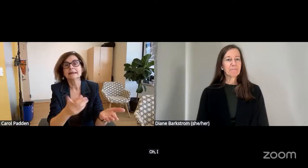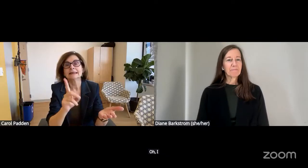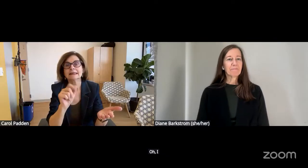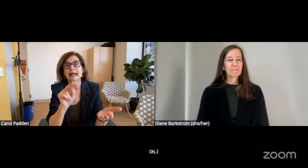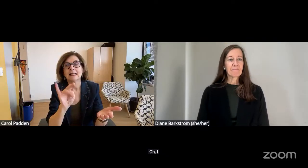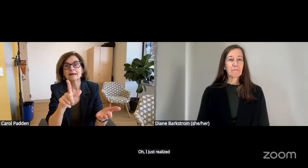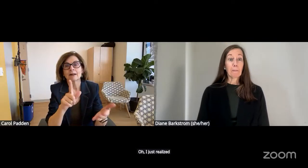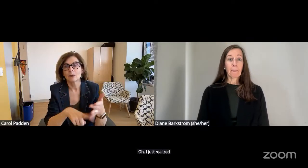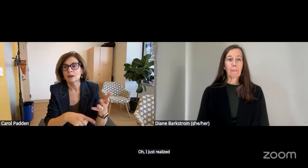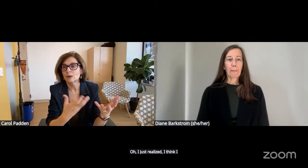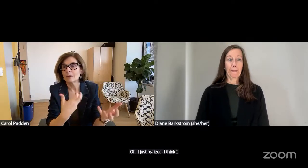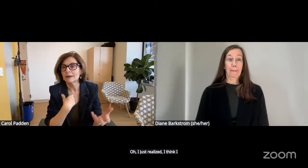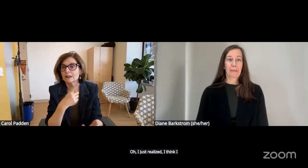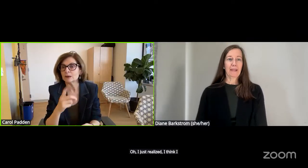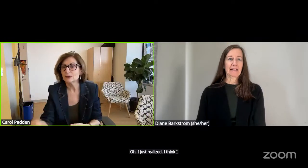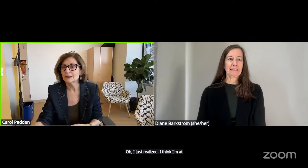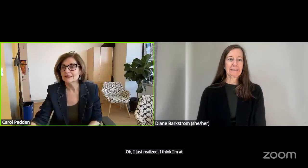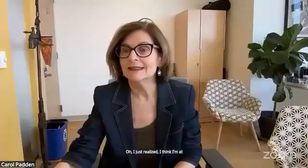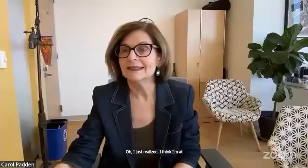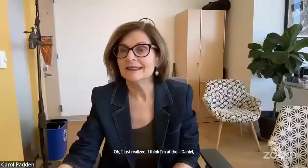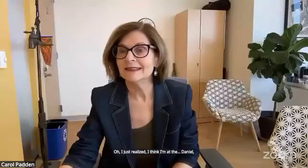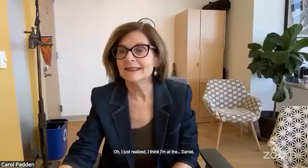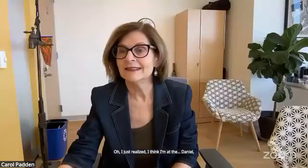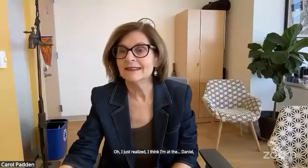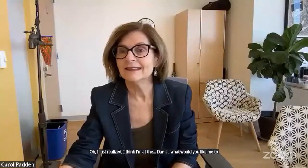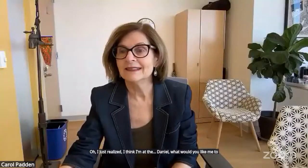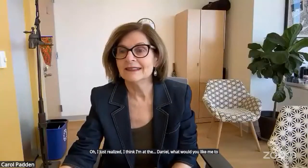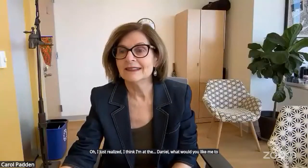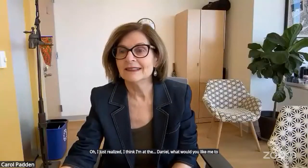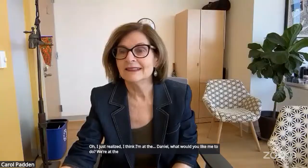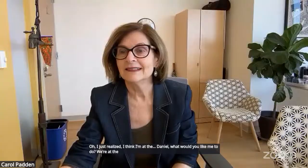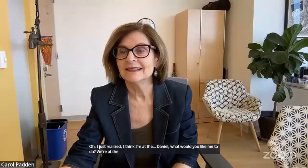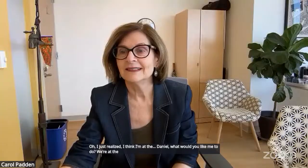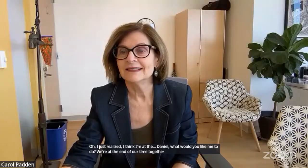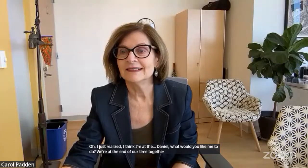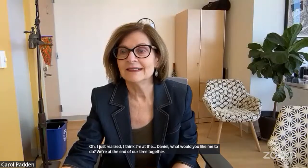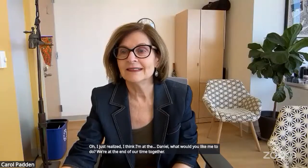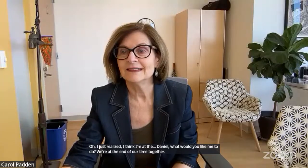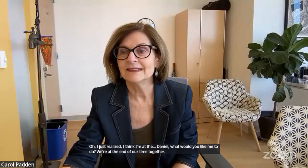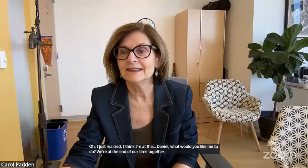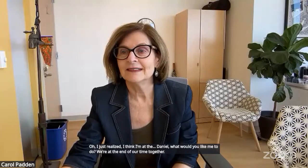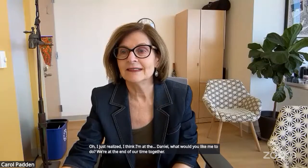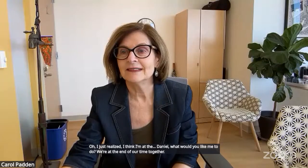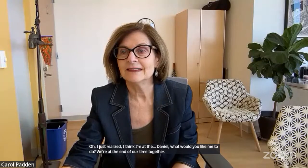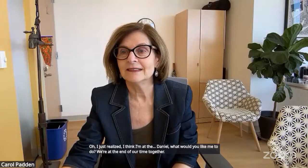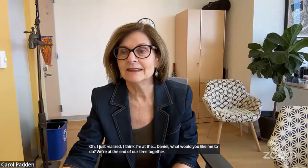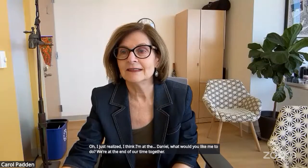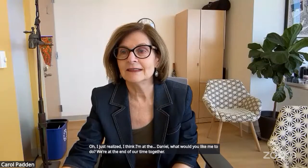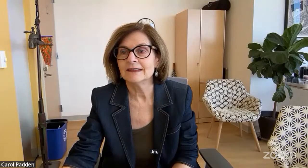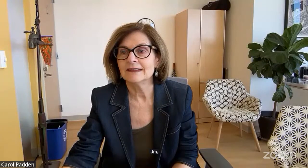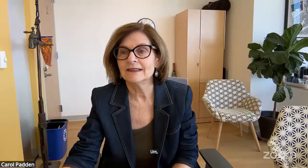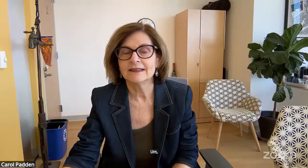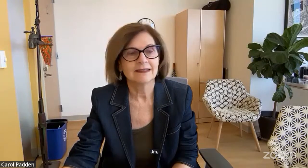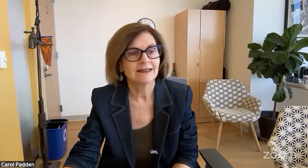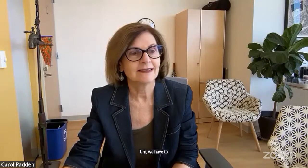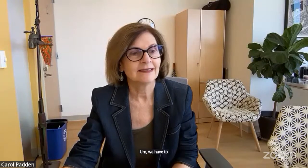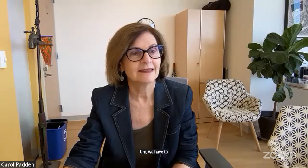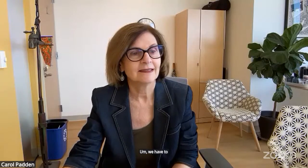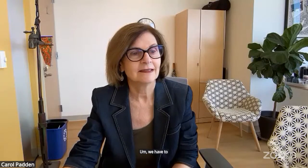realized, I think I'm at the, Daniel, what would you like me to do? We're at the end of our time together. We have to wrap things up. Maybe one